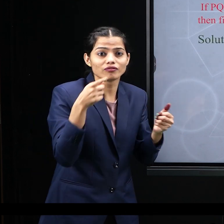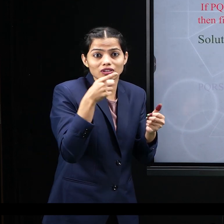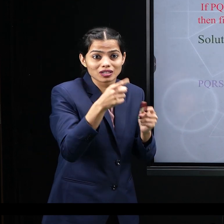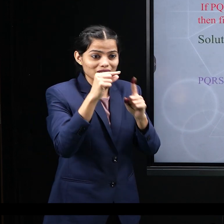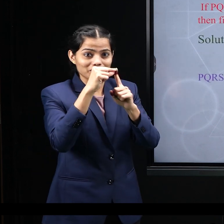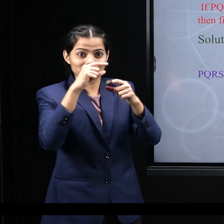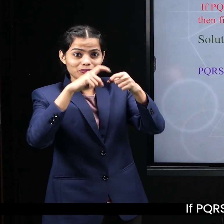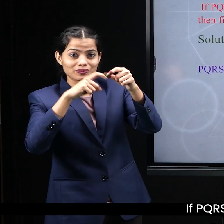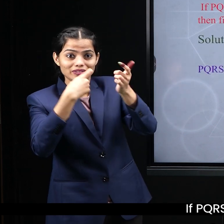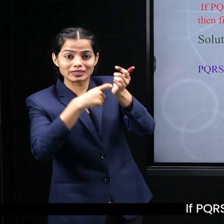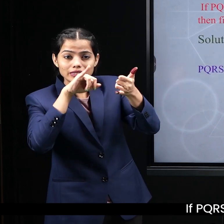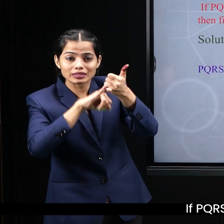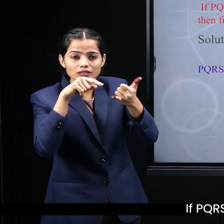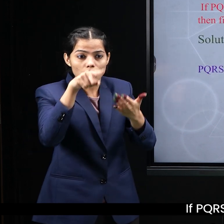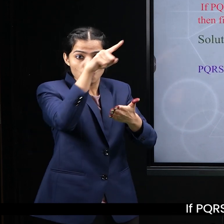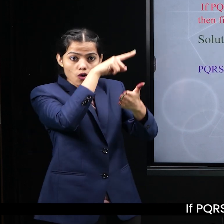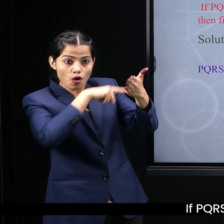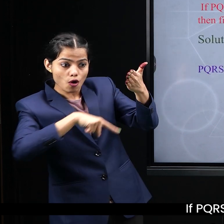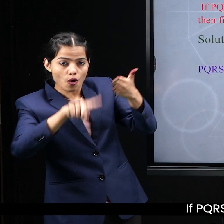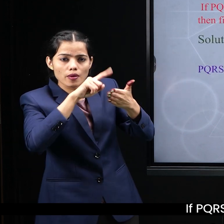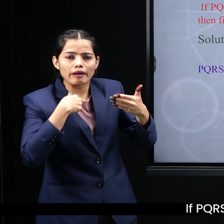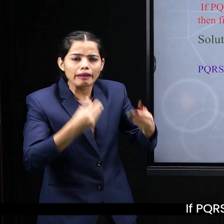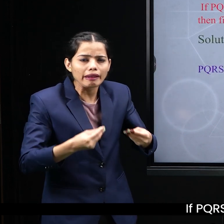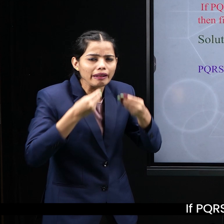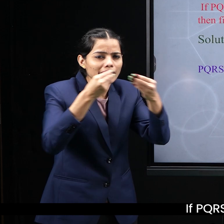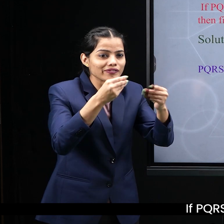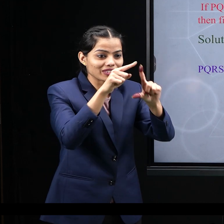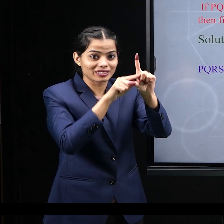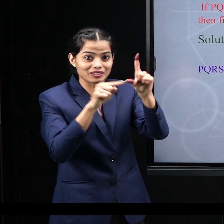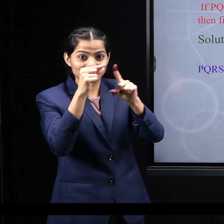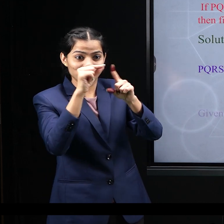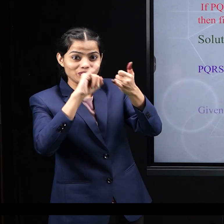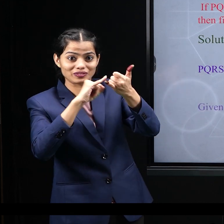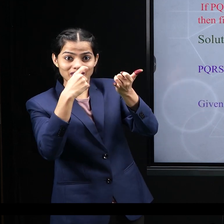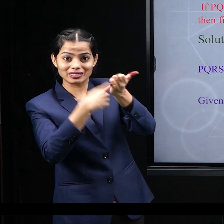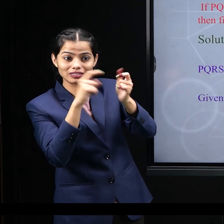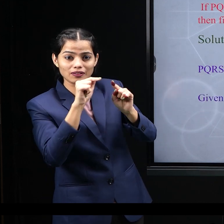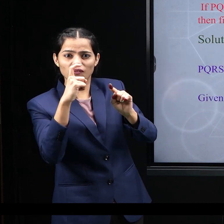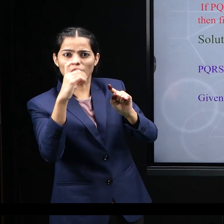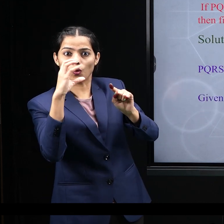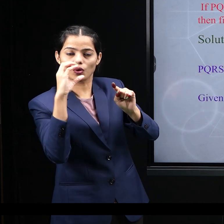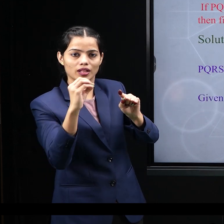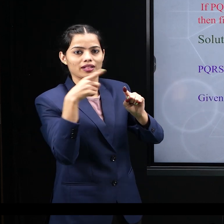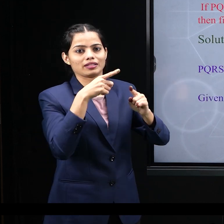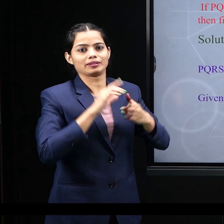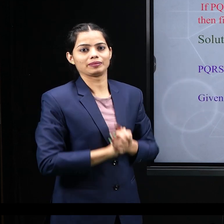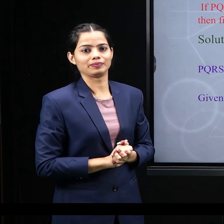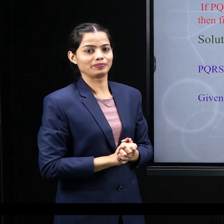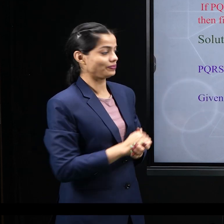Solution: PQRS is a cyclic quadrilateral given angle PSR is equal to 70 degrees.